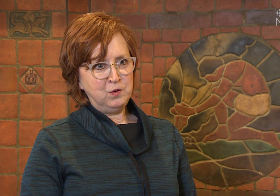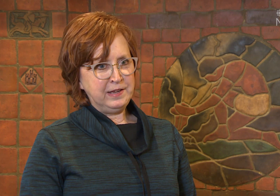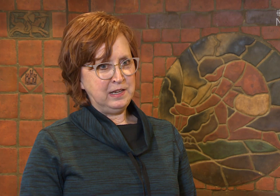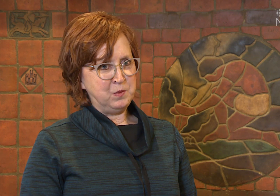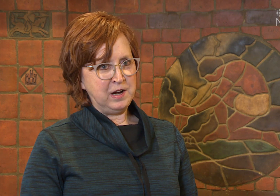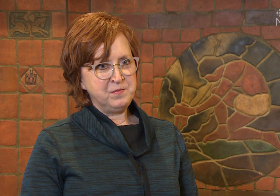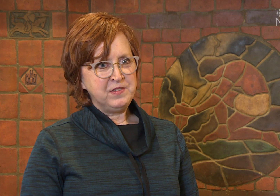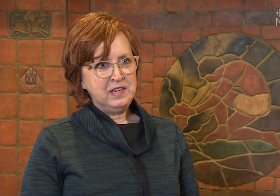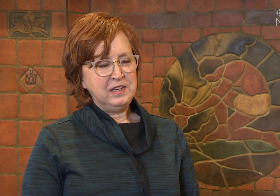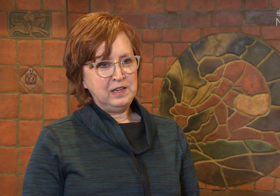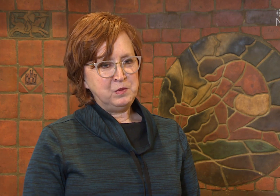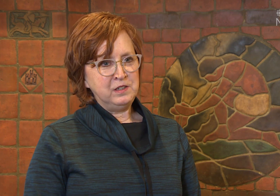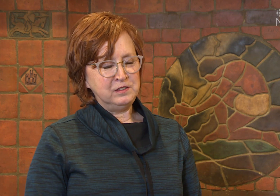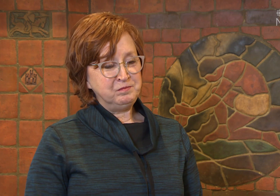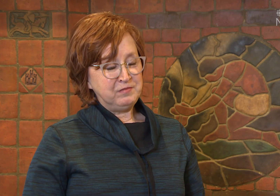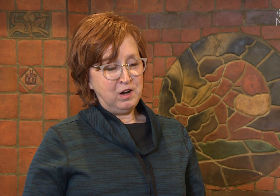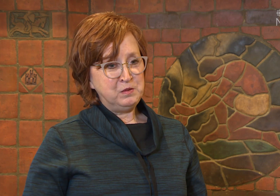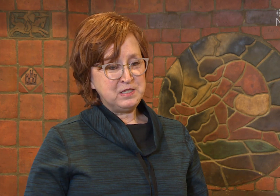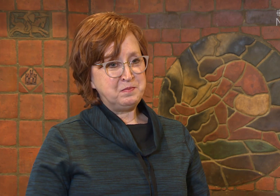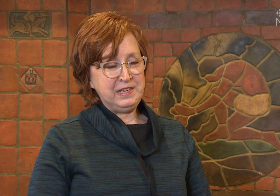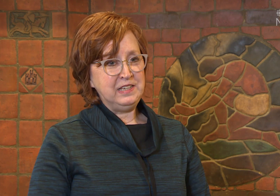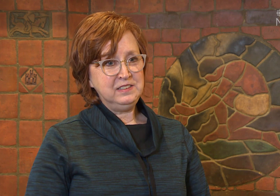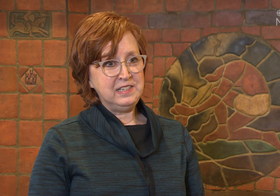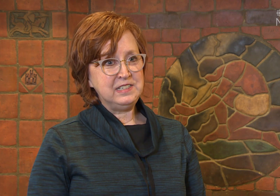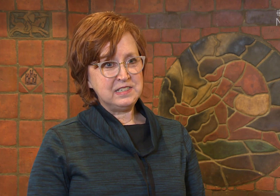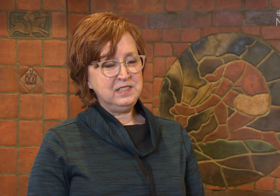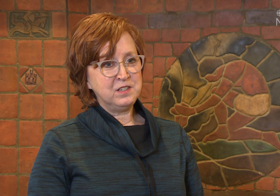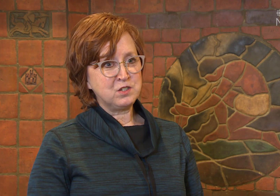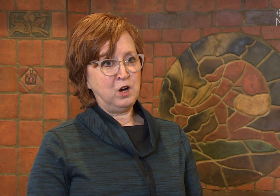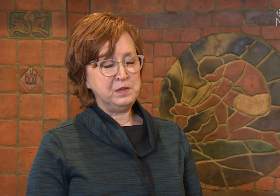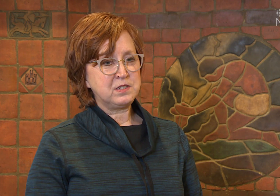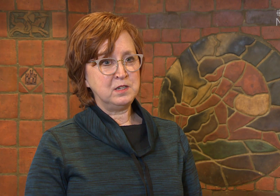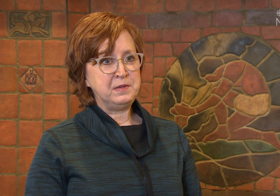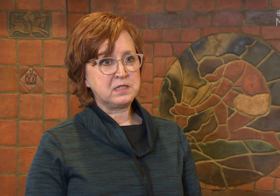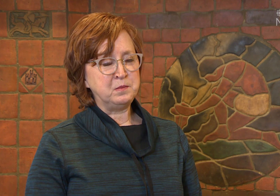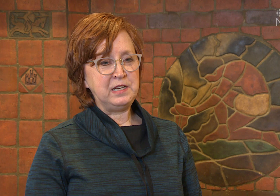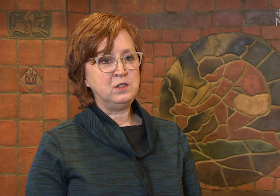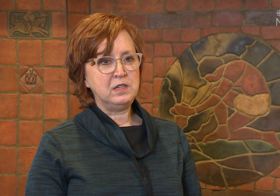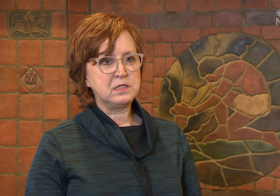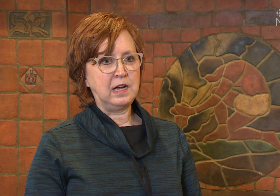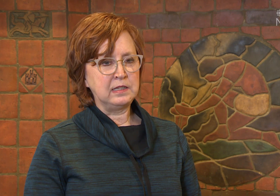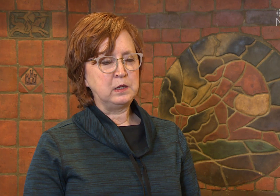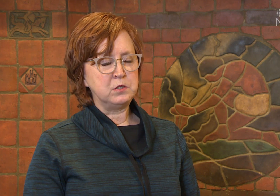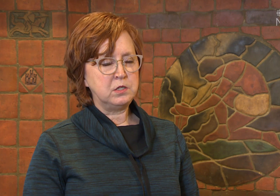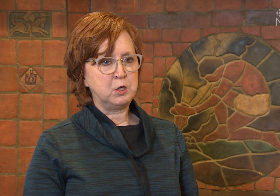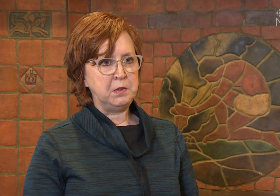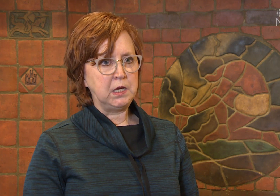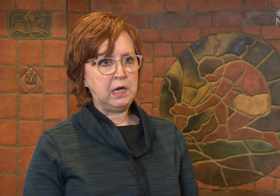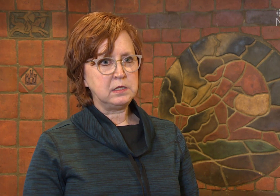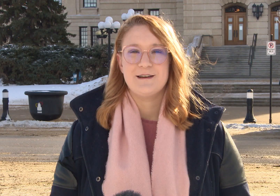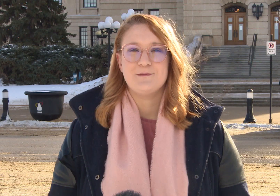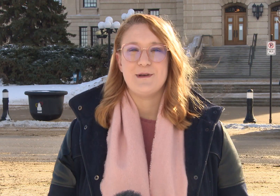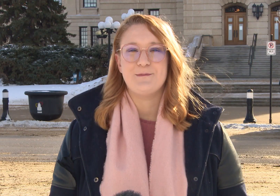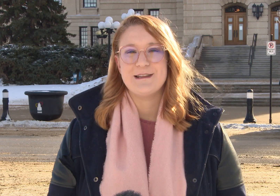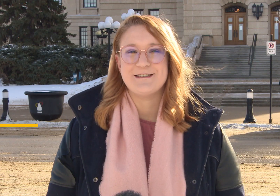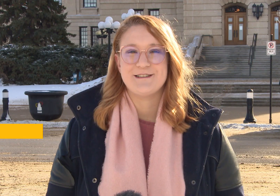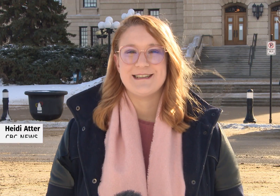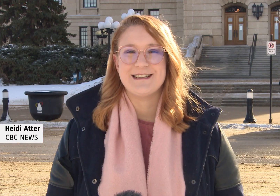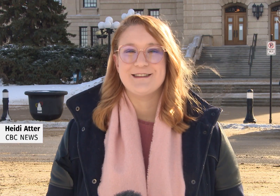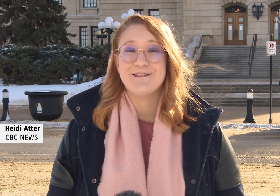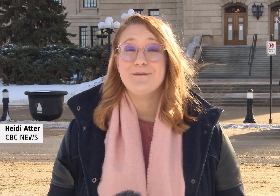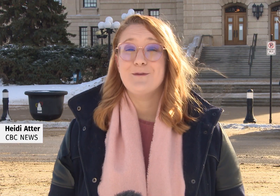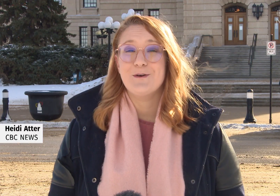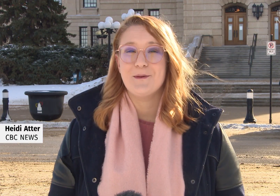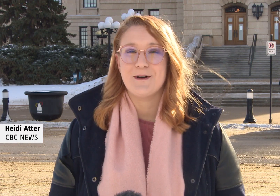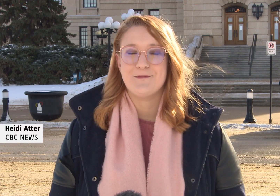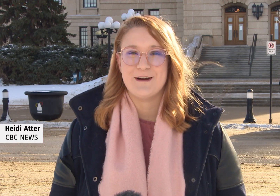is not going anywhere. It will always be needed. There's always going to be somebody who needs sign language to communicate. People interested